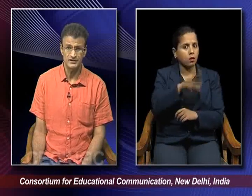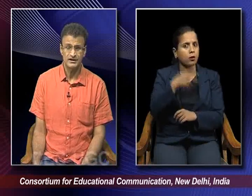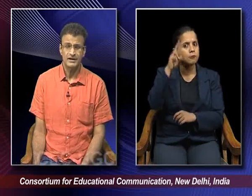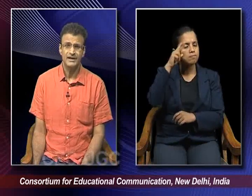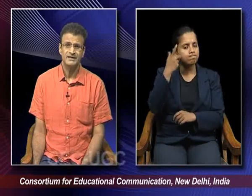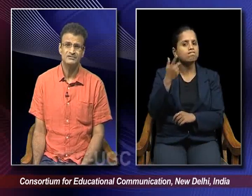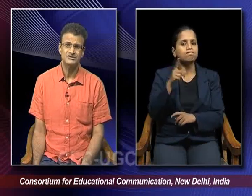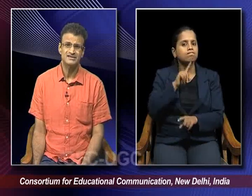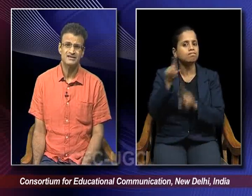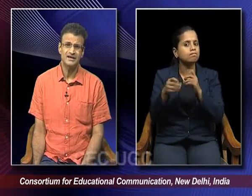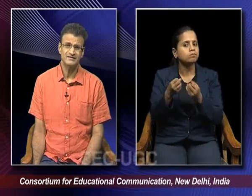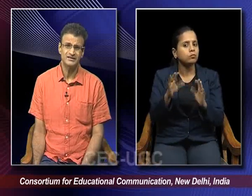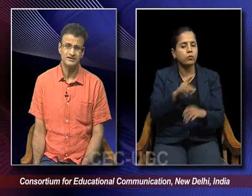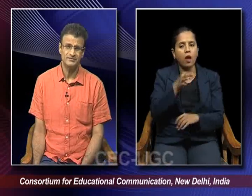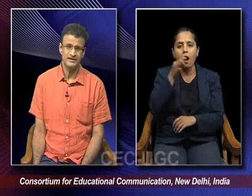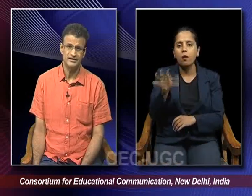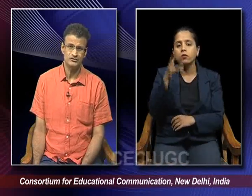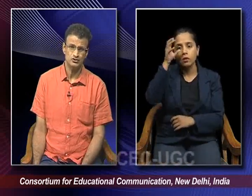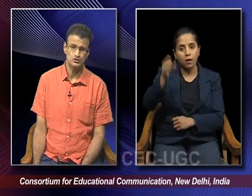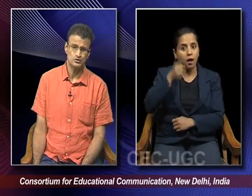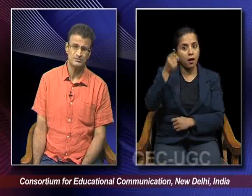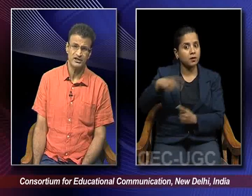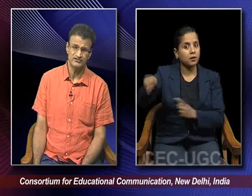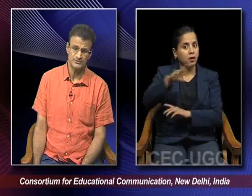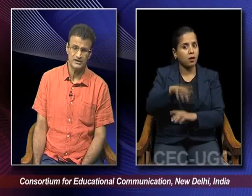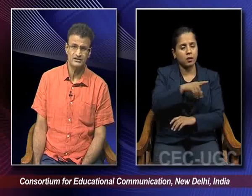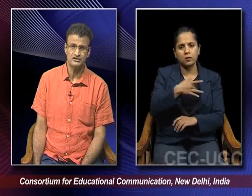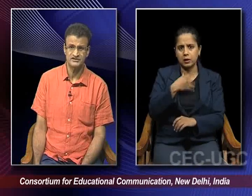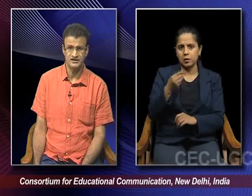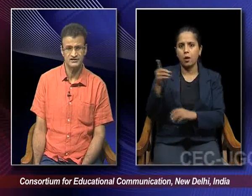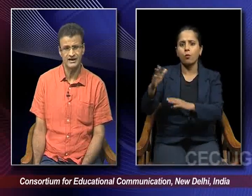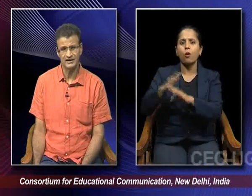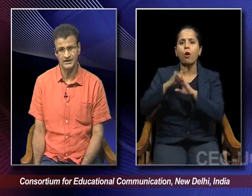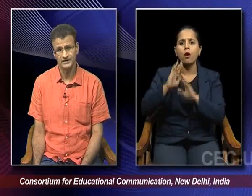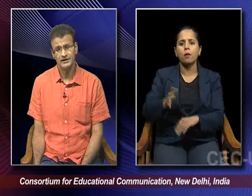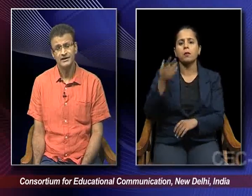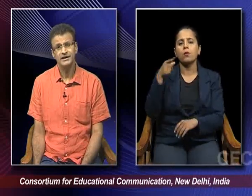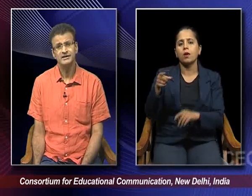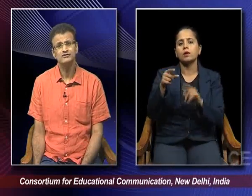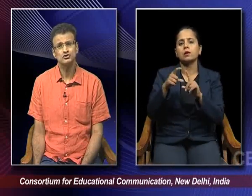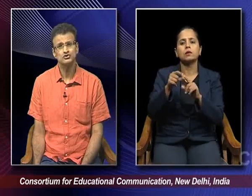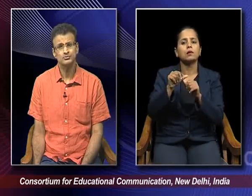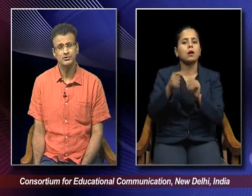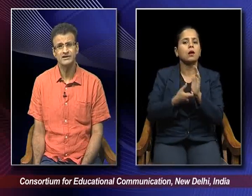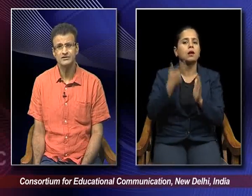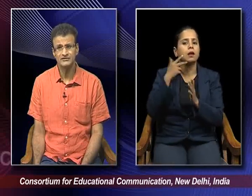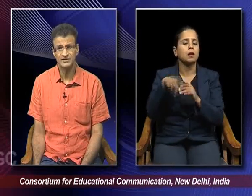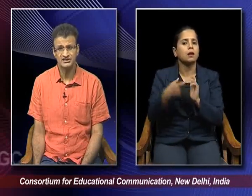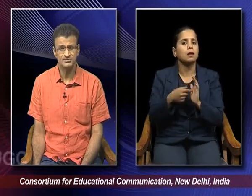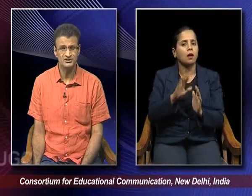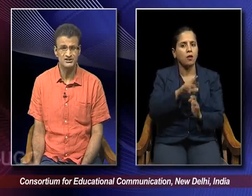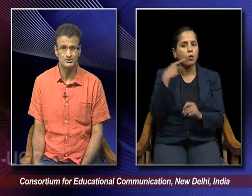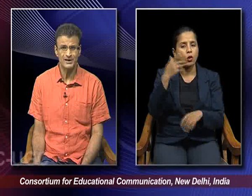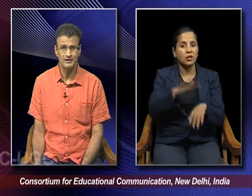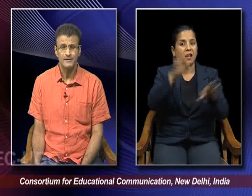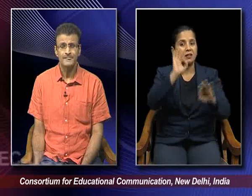concern, and he was asking Gandhi that he was also some kind of a protector of the Daridra Narayan, and he was also protector of the